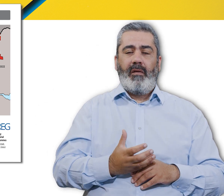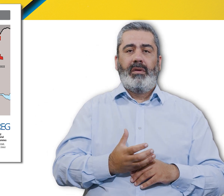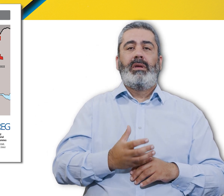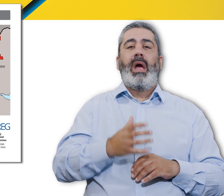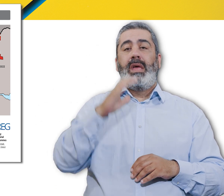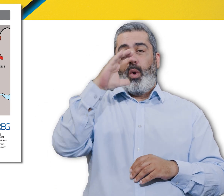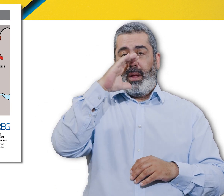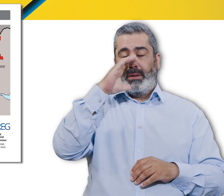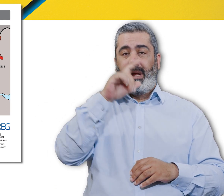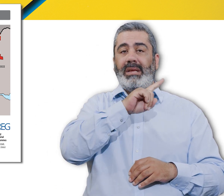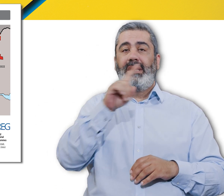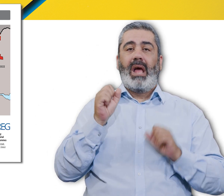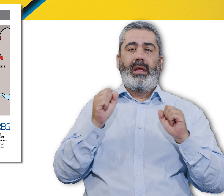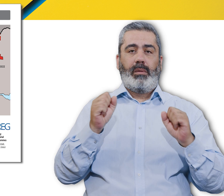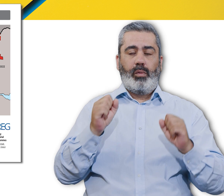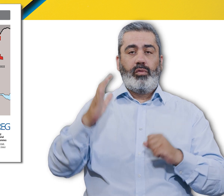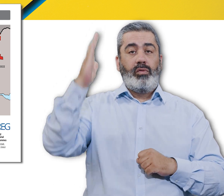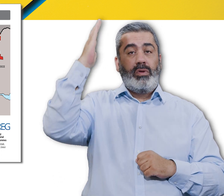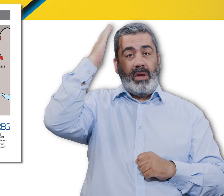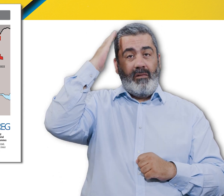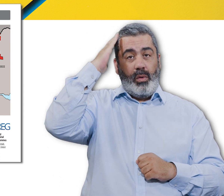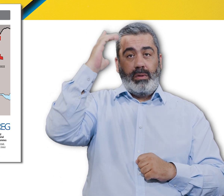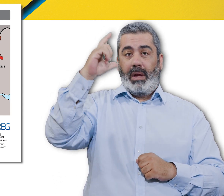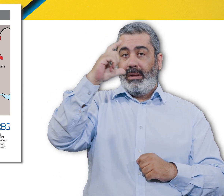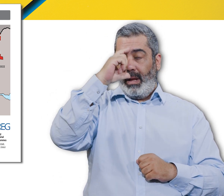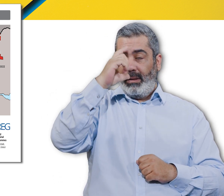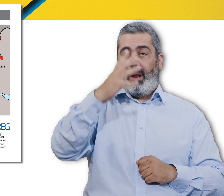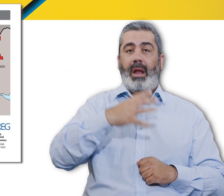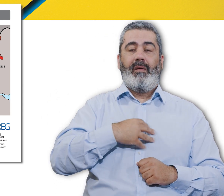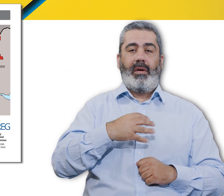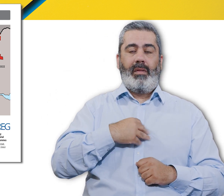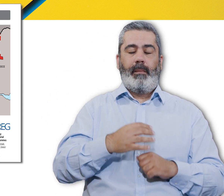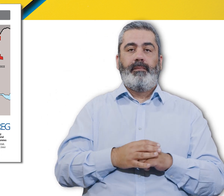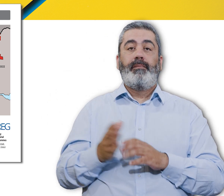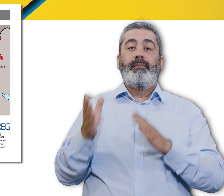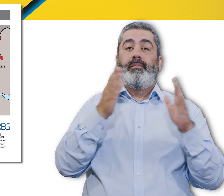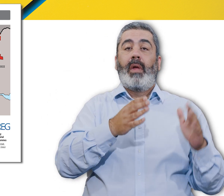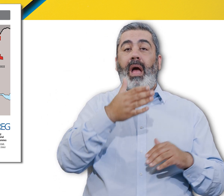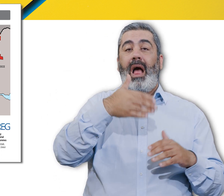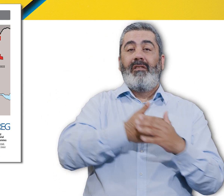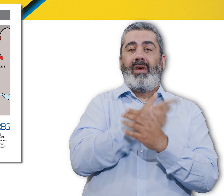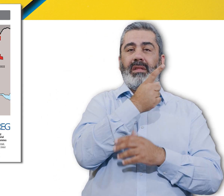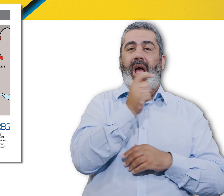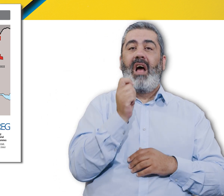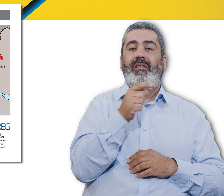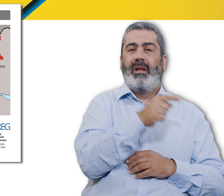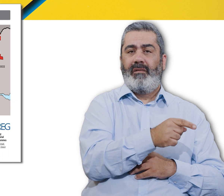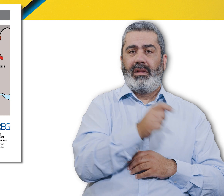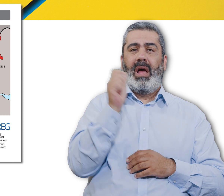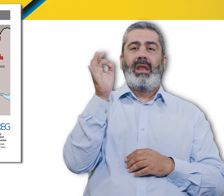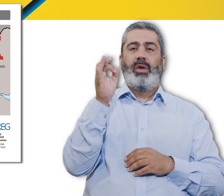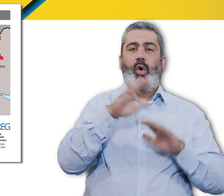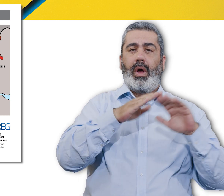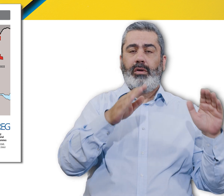Birate. Westside. https. Greece-Albania. Program Area Map. Inter-IPA